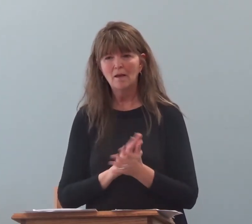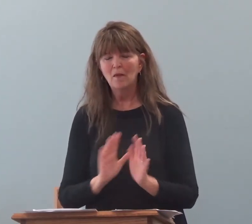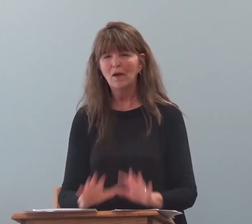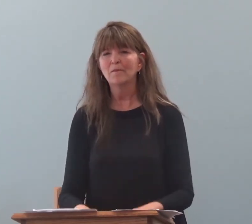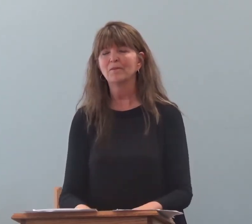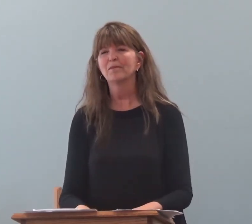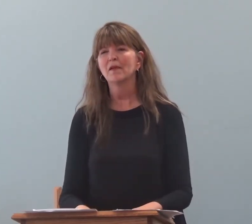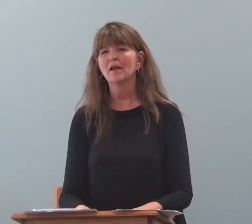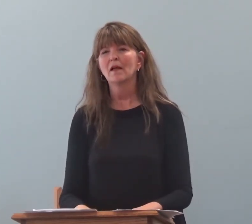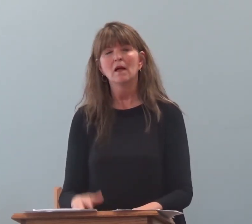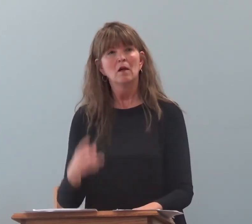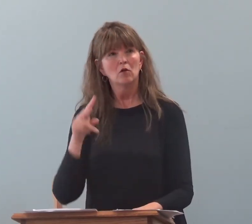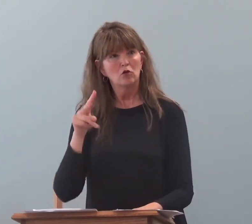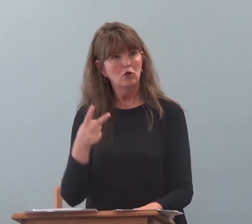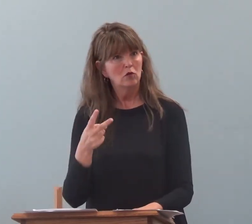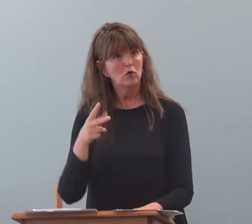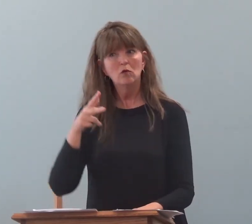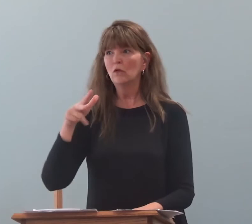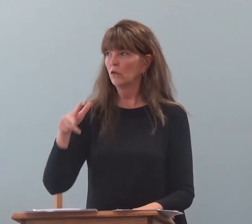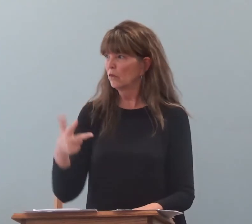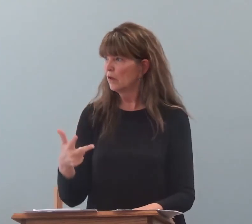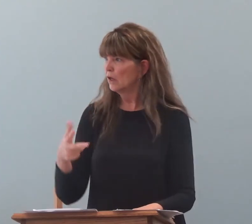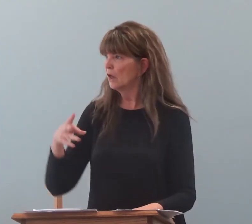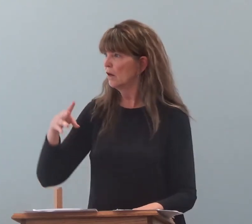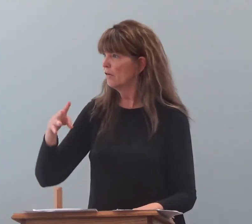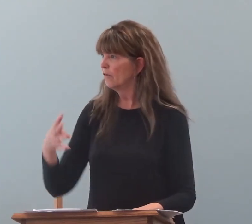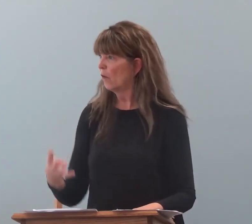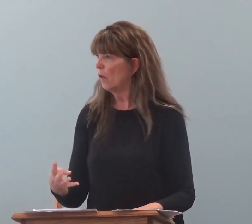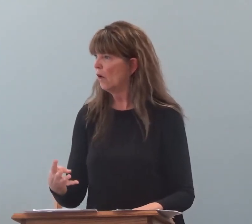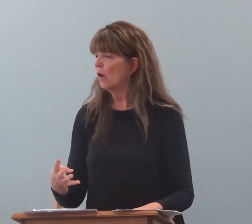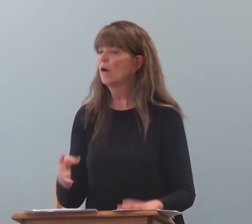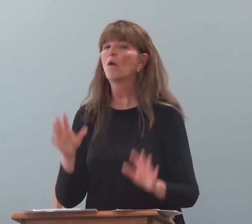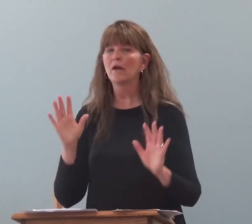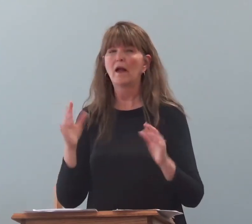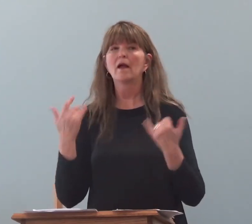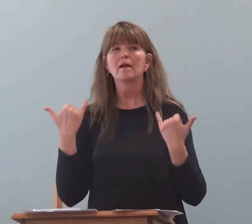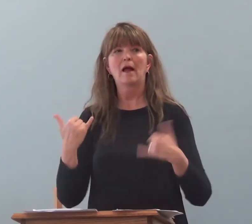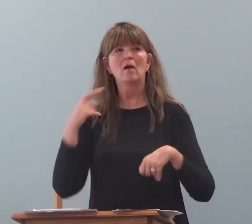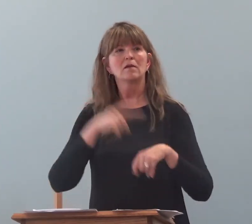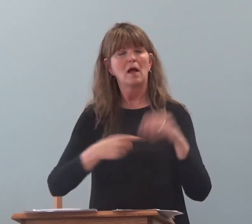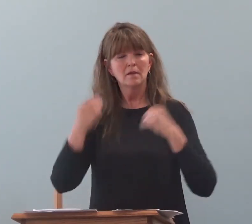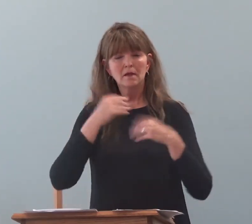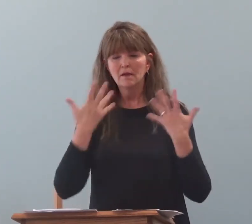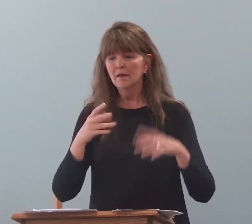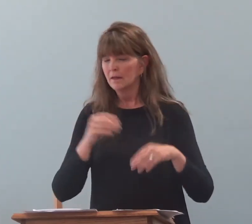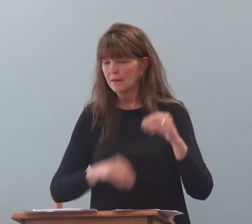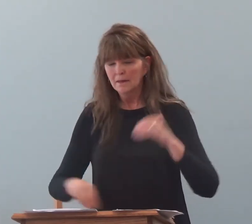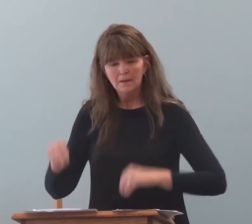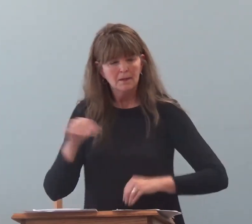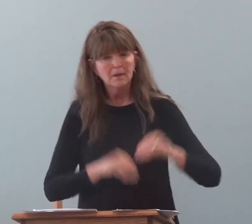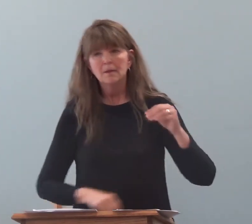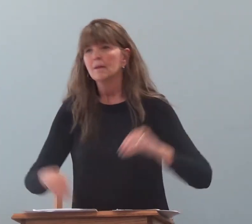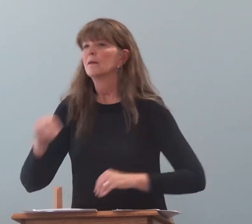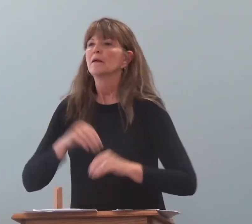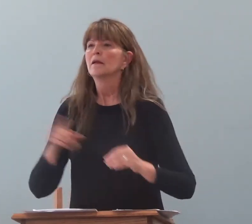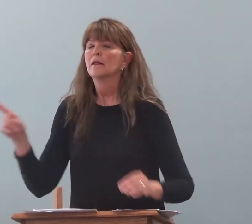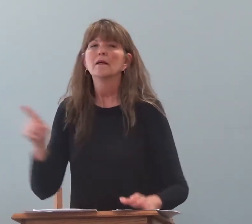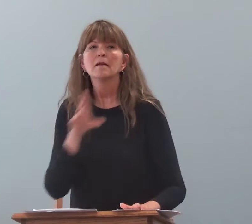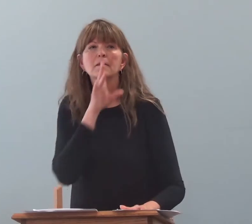pretty paranoid that day, so I thought I need to stop. But then this happened 2, 3, or 4 times, and once we were done eating, we were getting ready